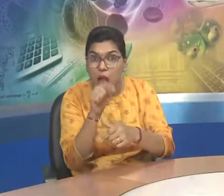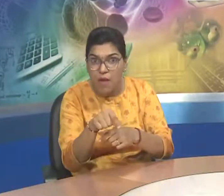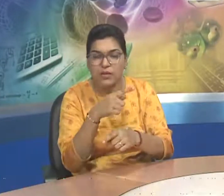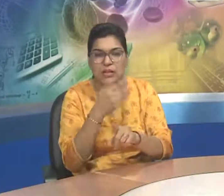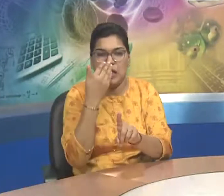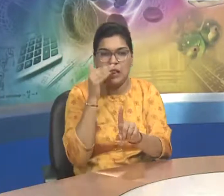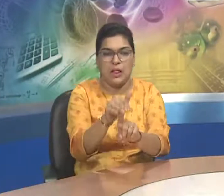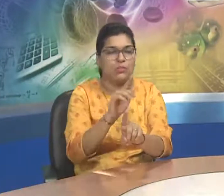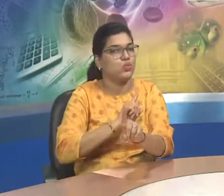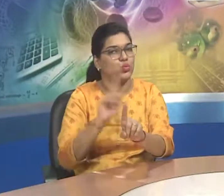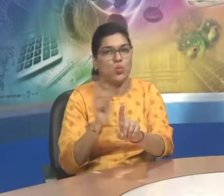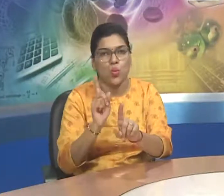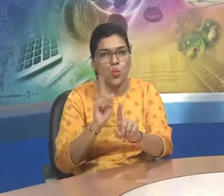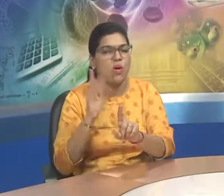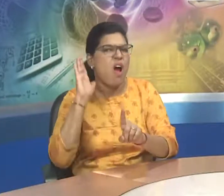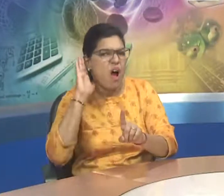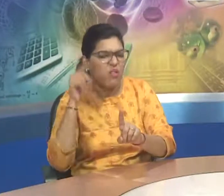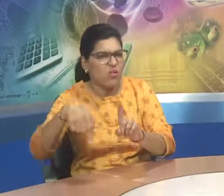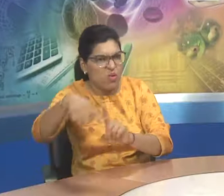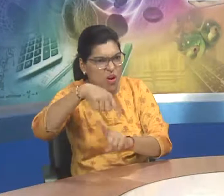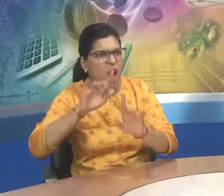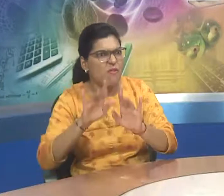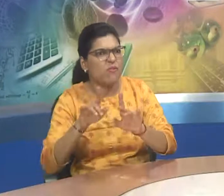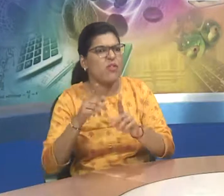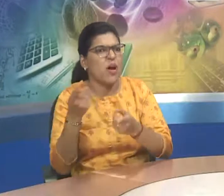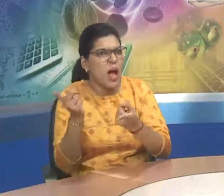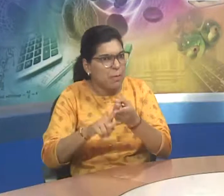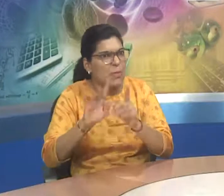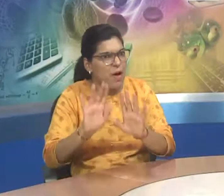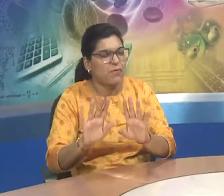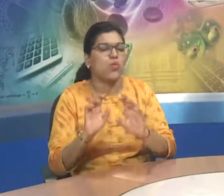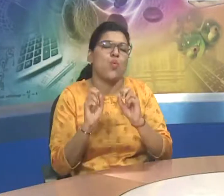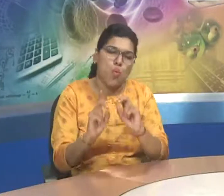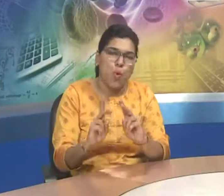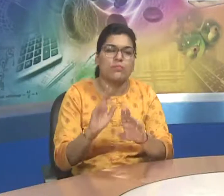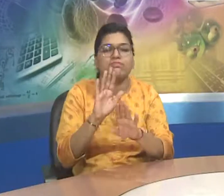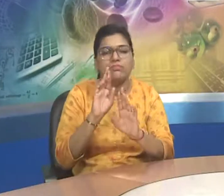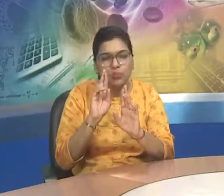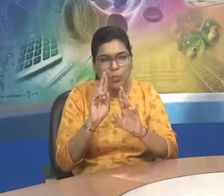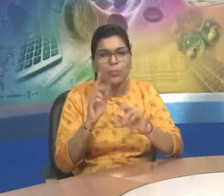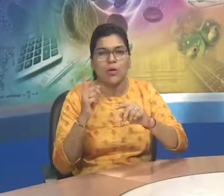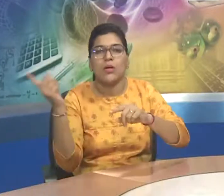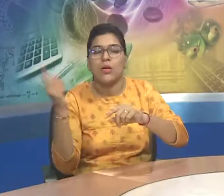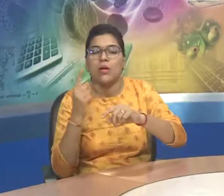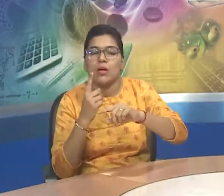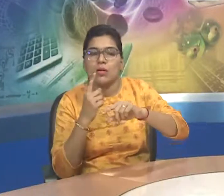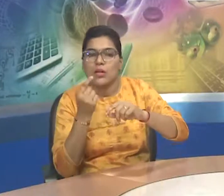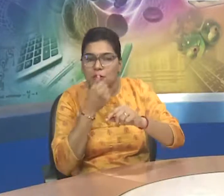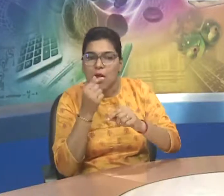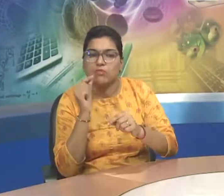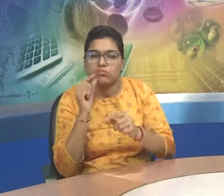It's helped to make a better society and a healthy